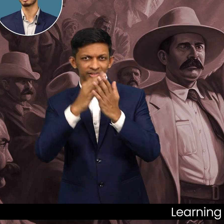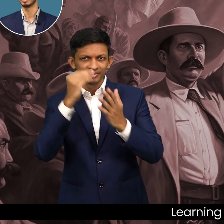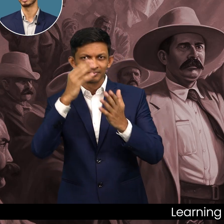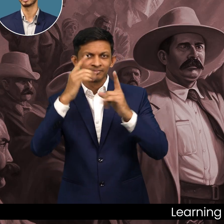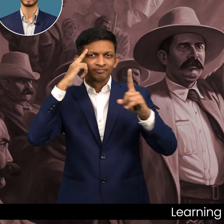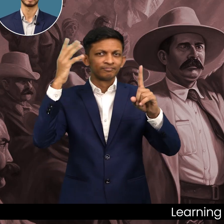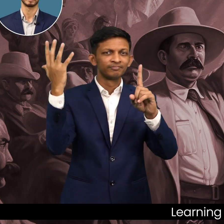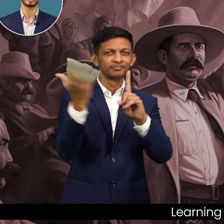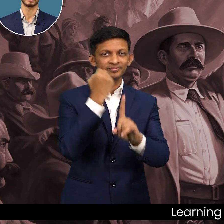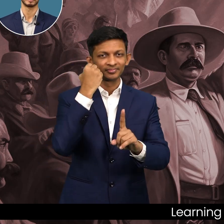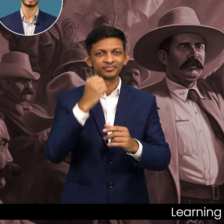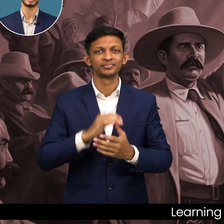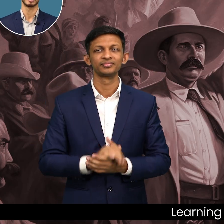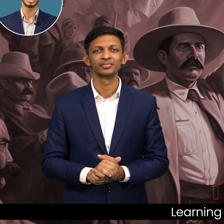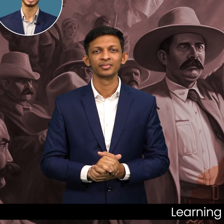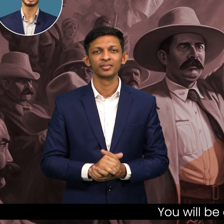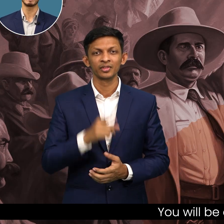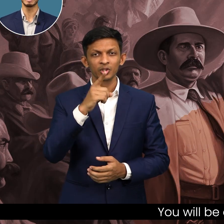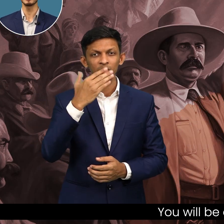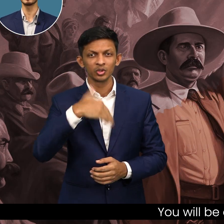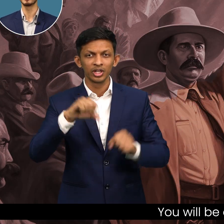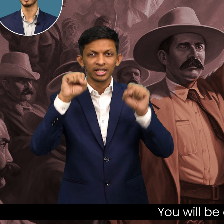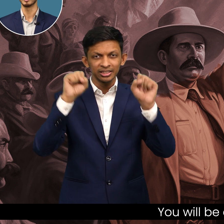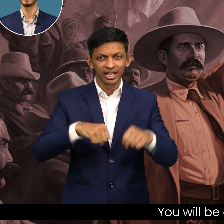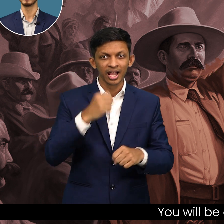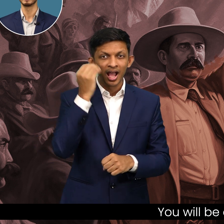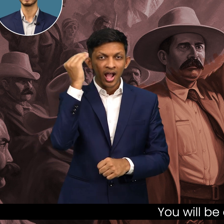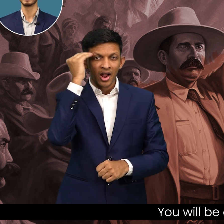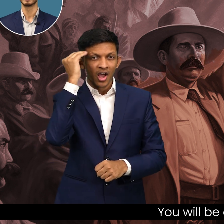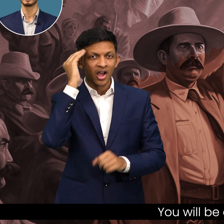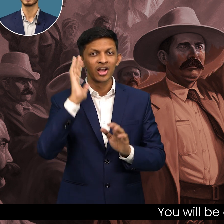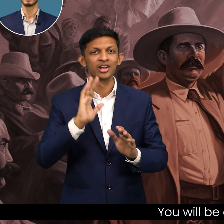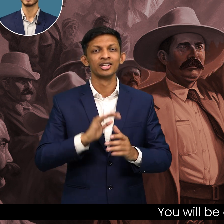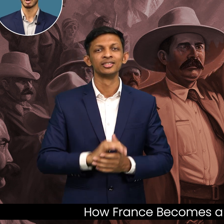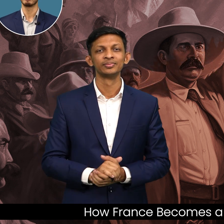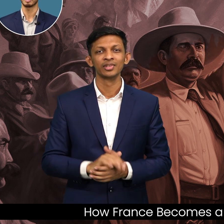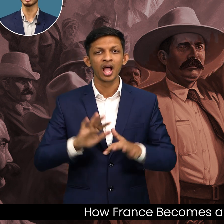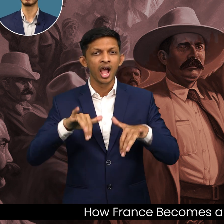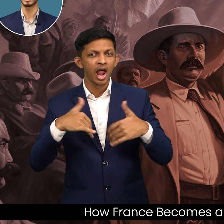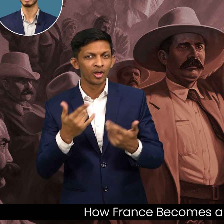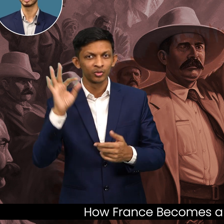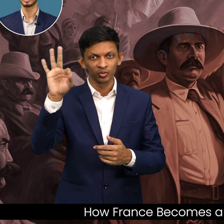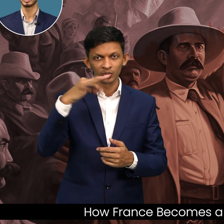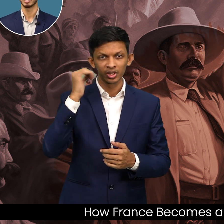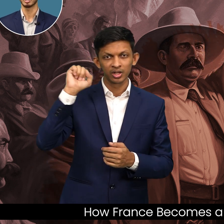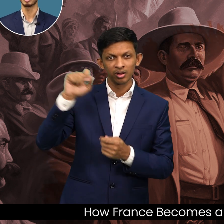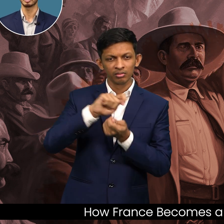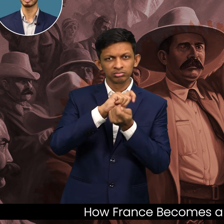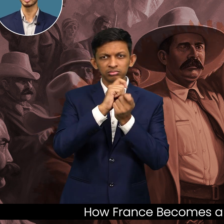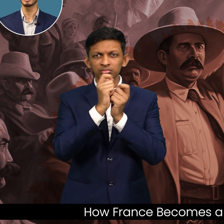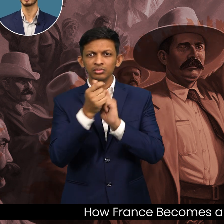Learning outcomes. You'll be able to know how France becomes